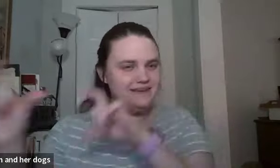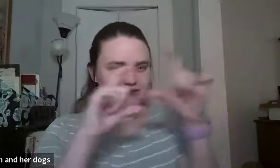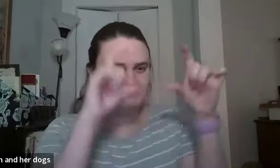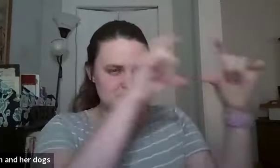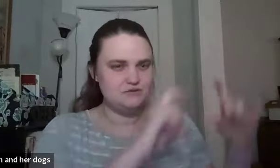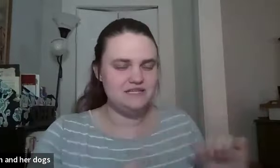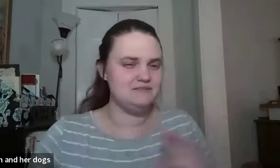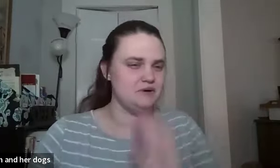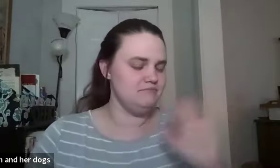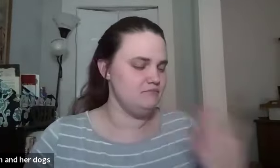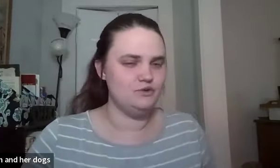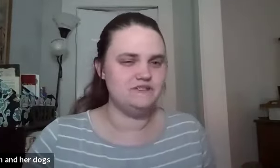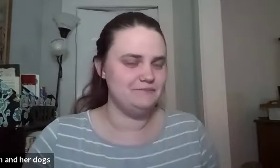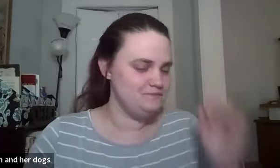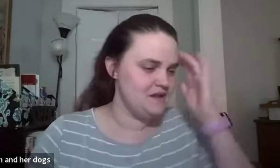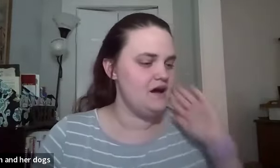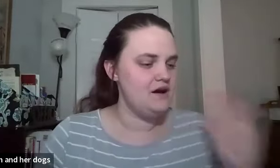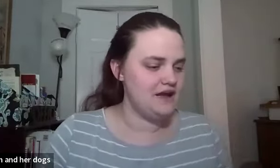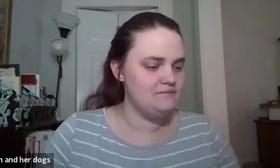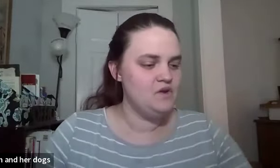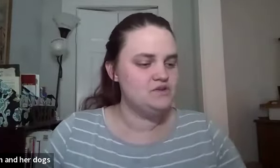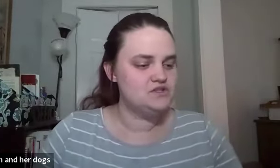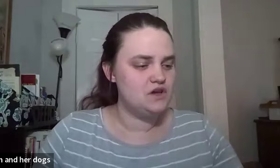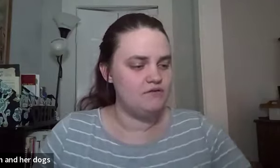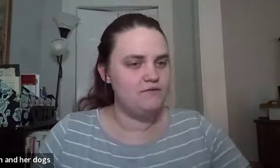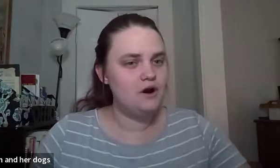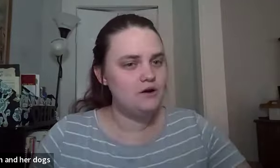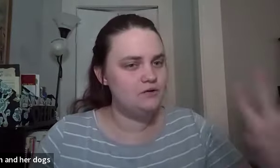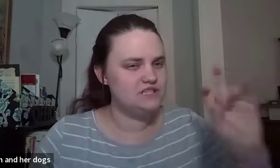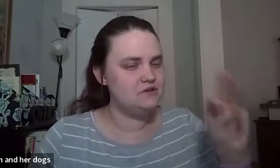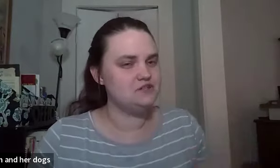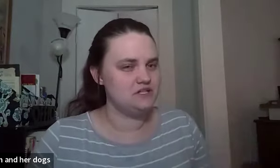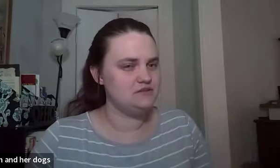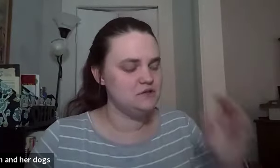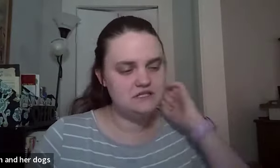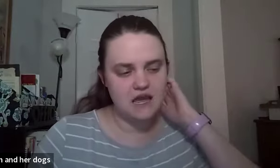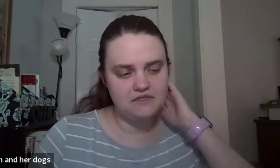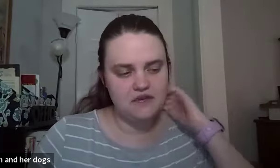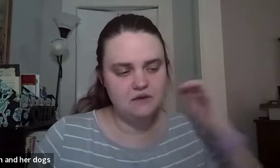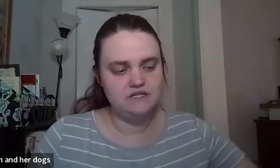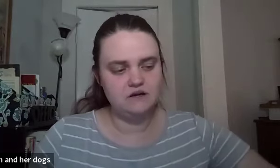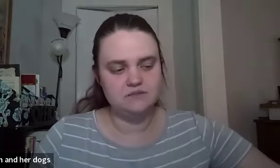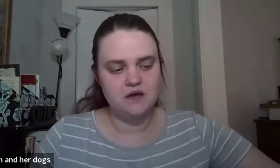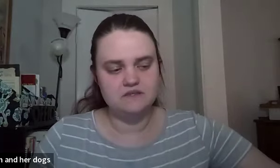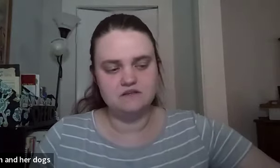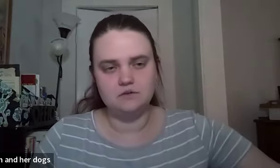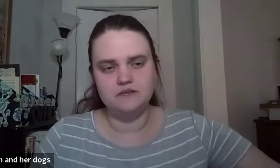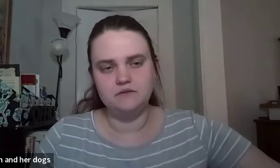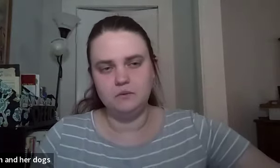like the screens, but we'll see. Okay, so for our WH question words, I think we talked about this a little bit the